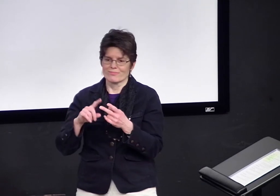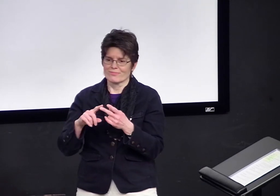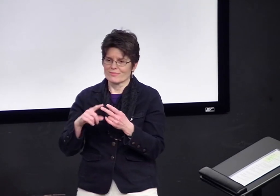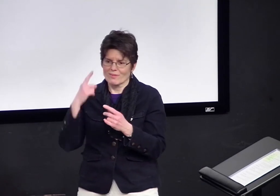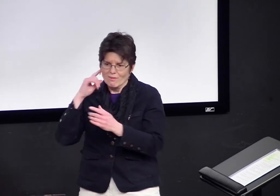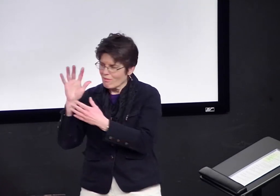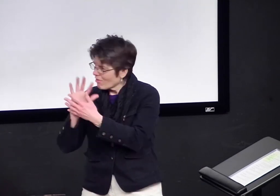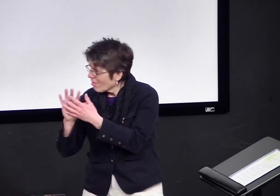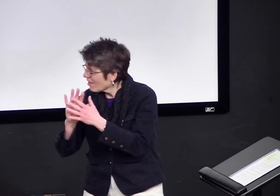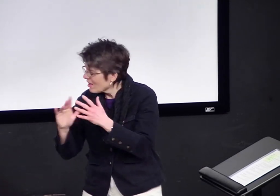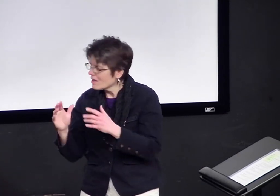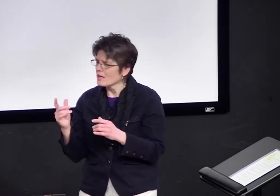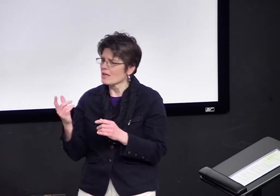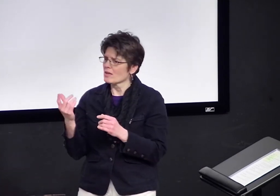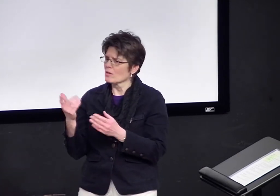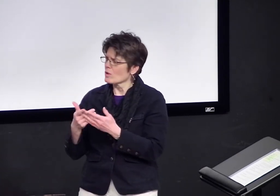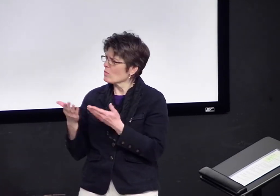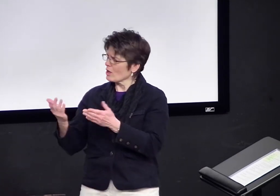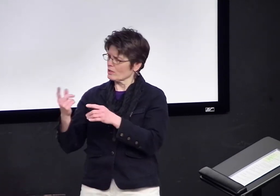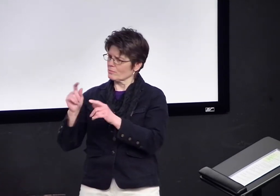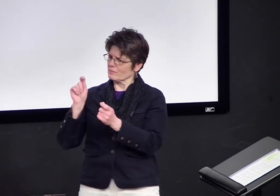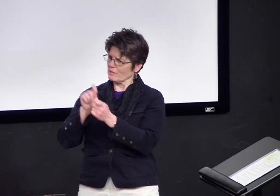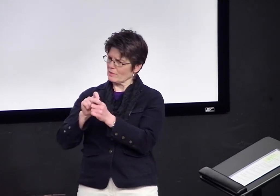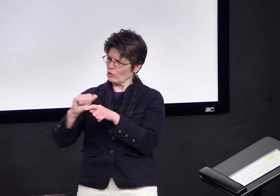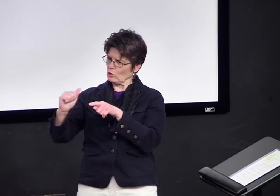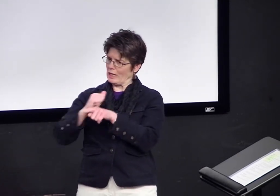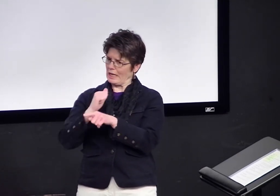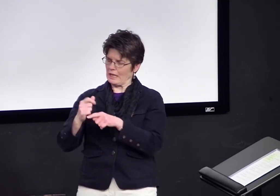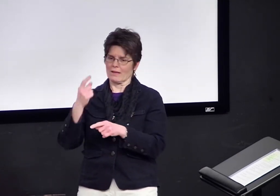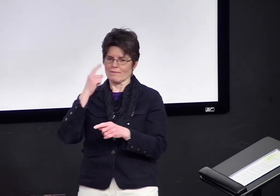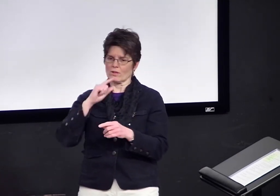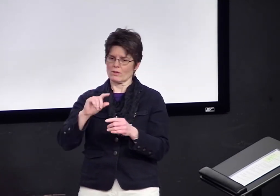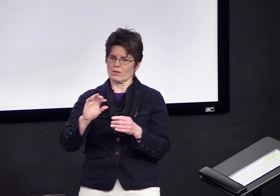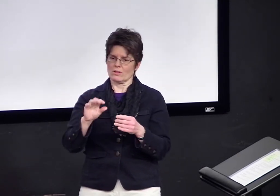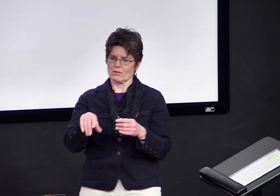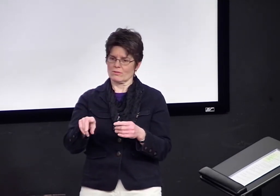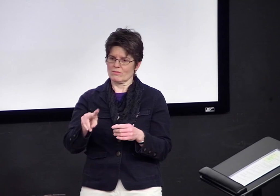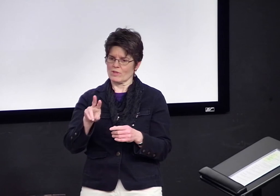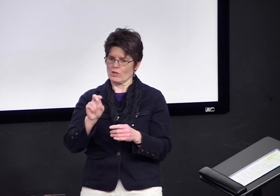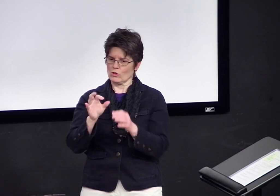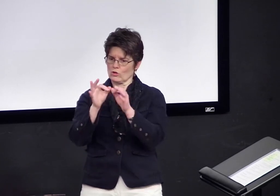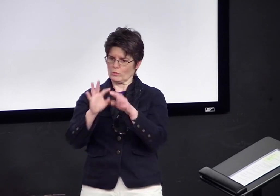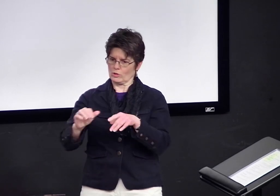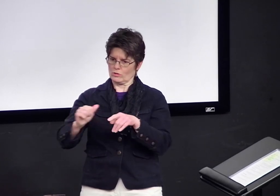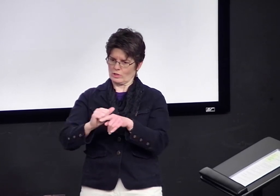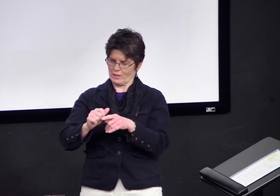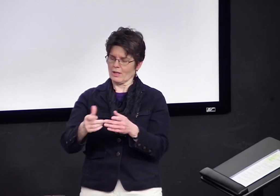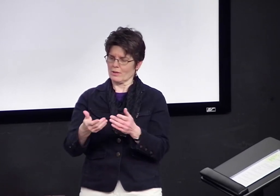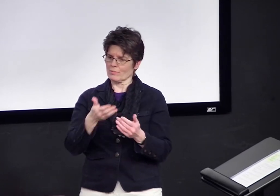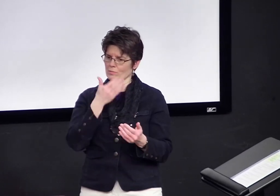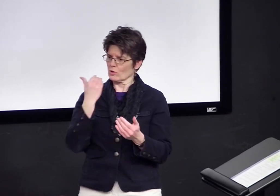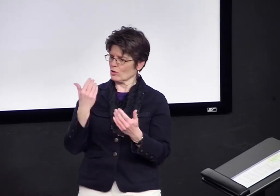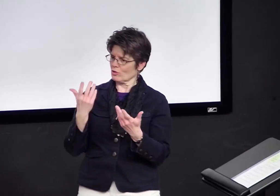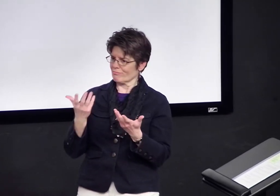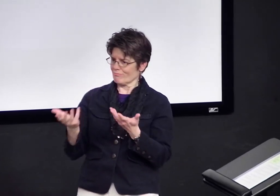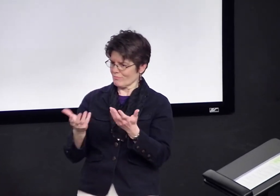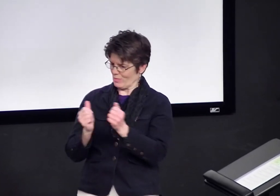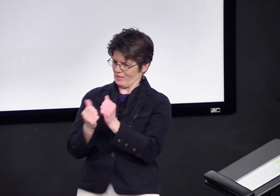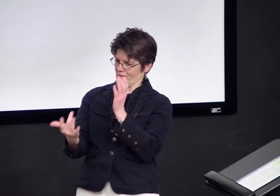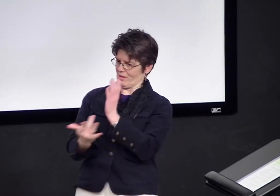So based on your research with technology management, what specific training would you recommend that interpreters who are working